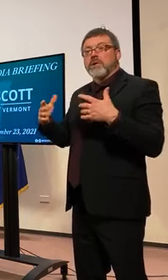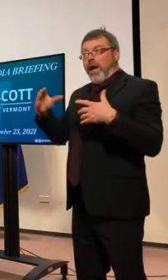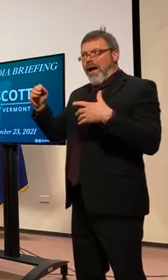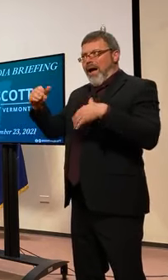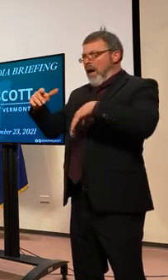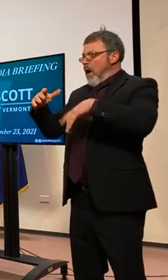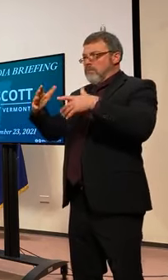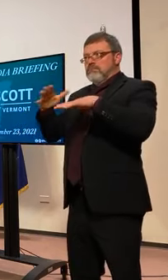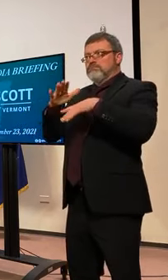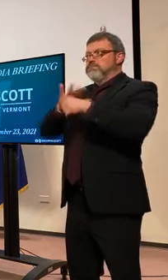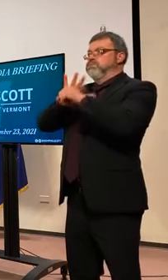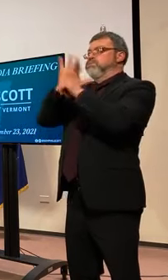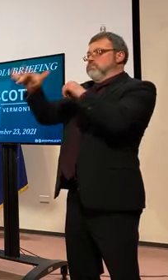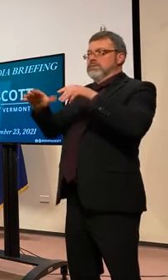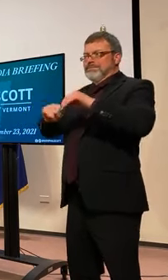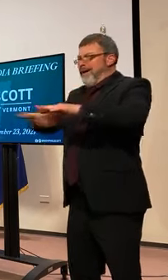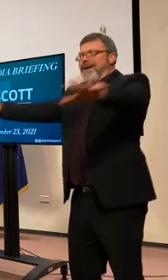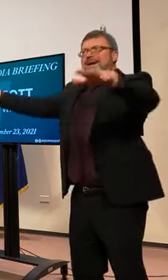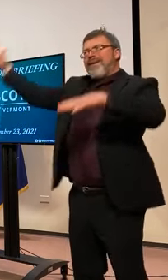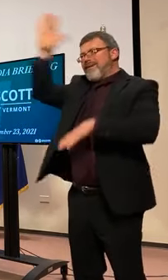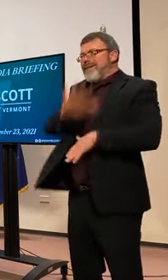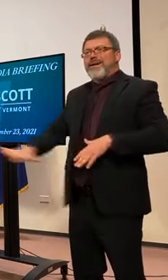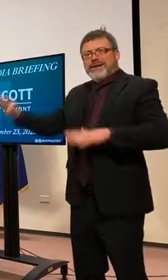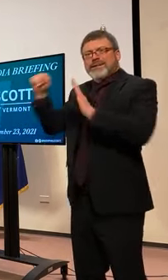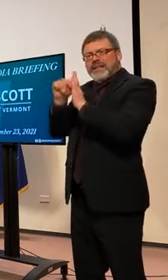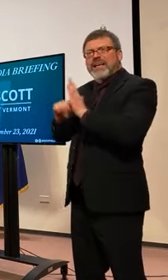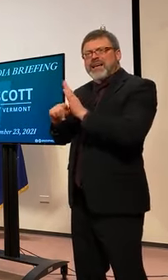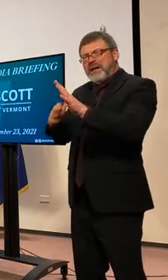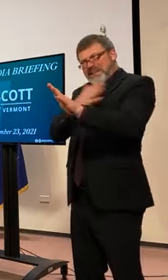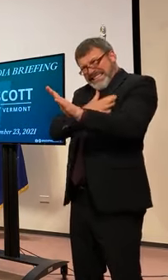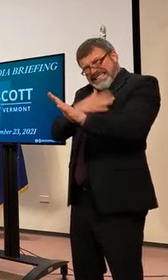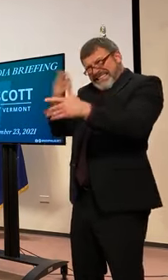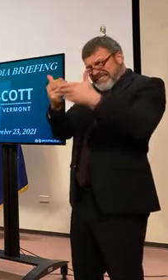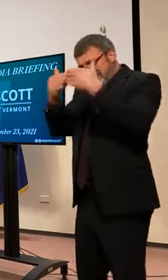make your appointment today. Visit